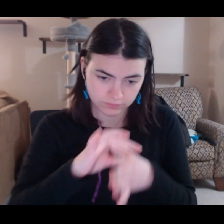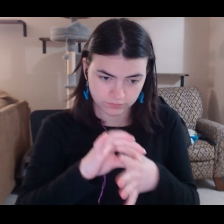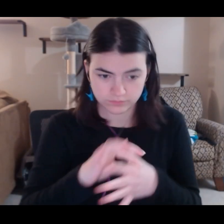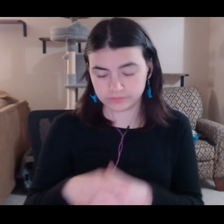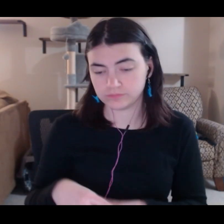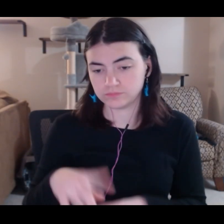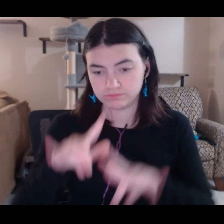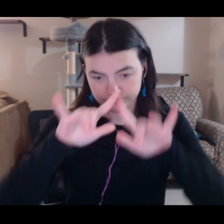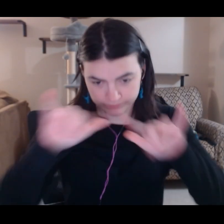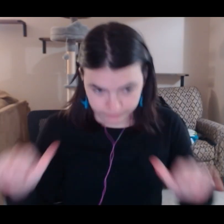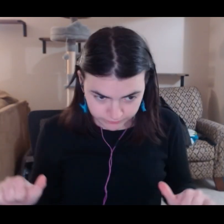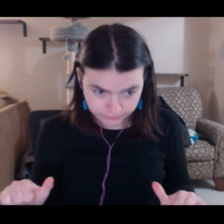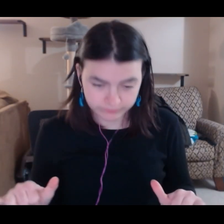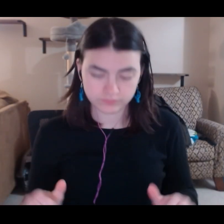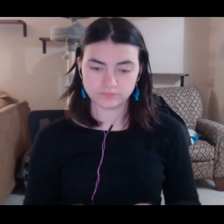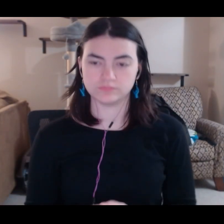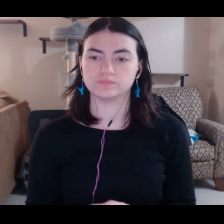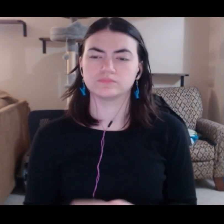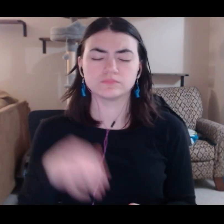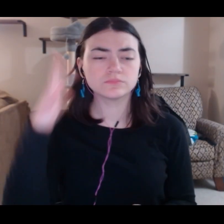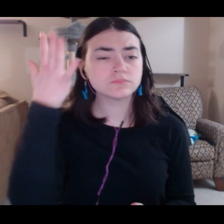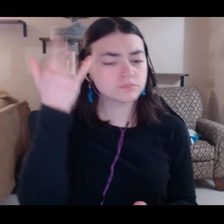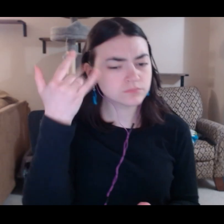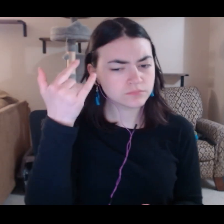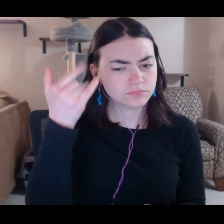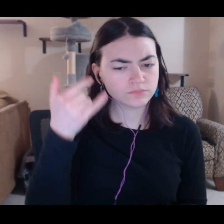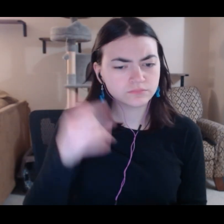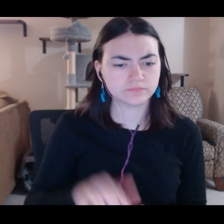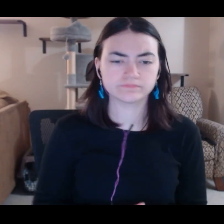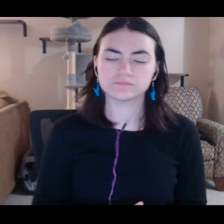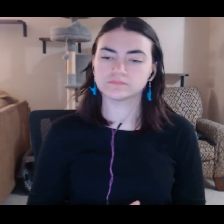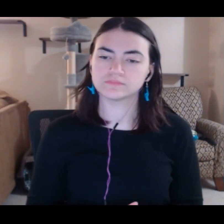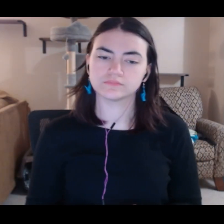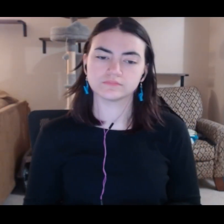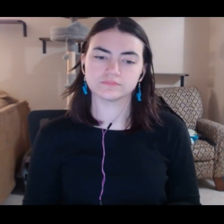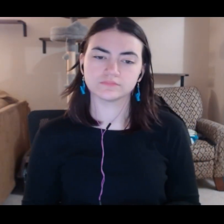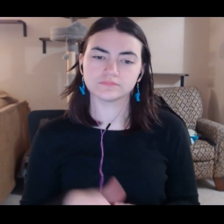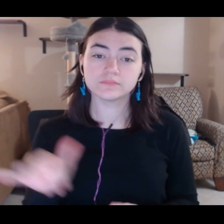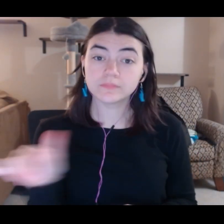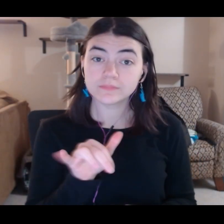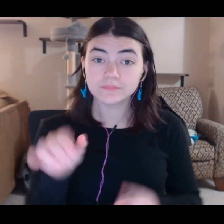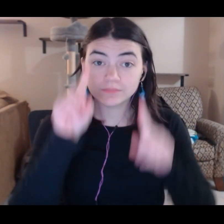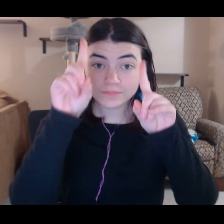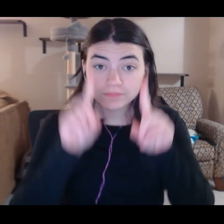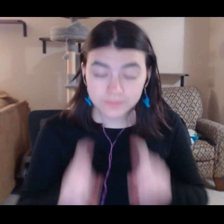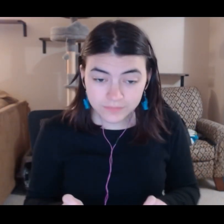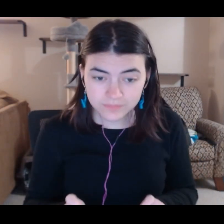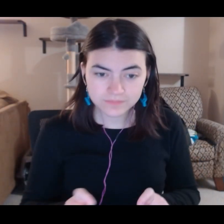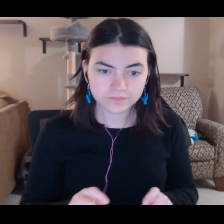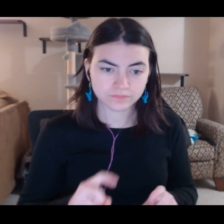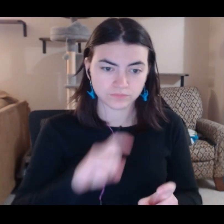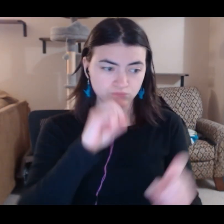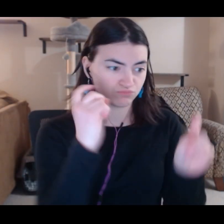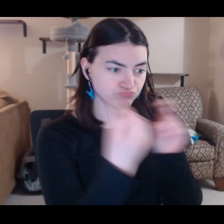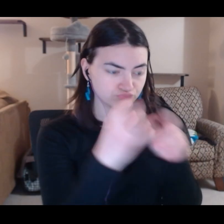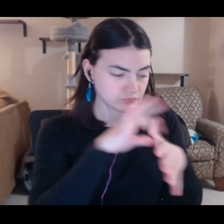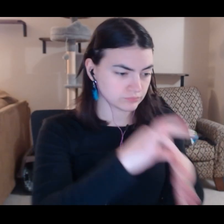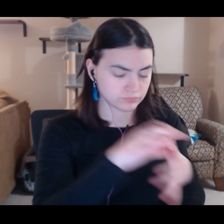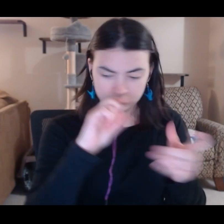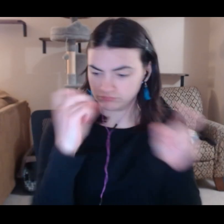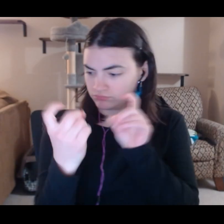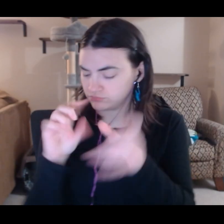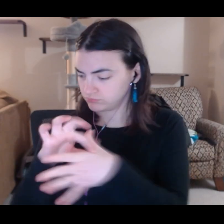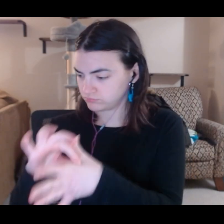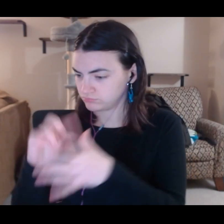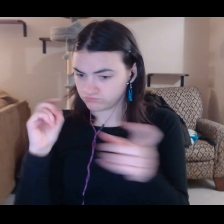this works is that, similar to testing, cycling through different subjects forces your brain to temporarily forget, then